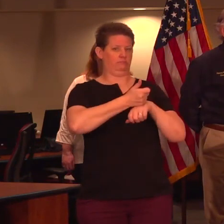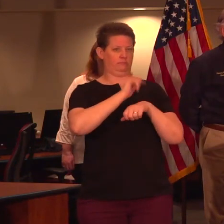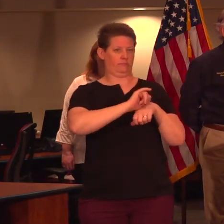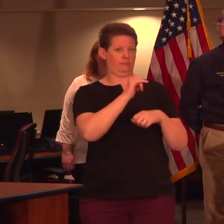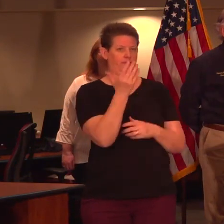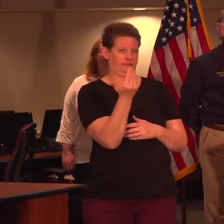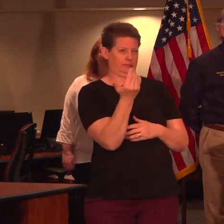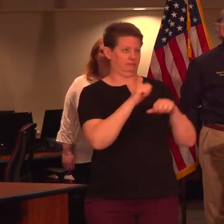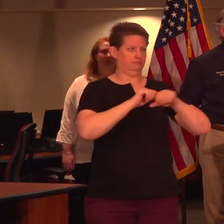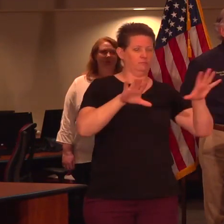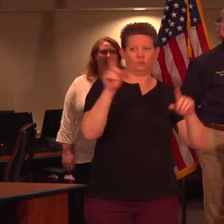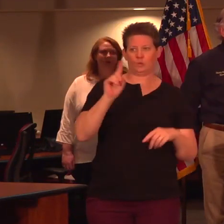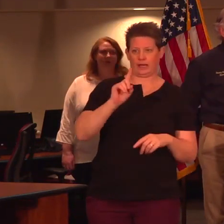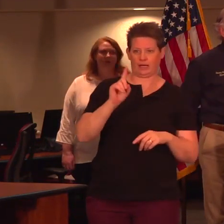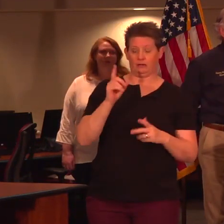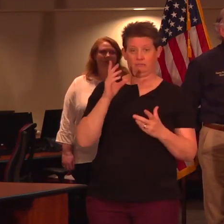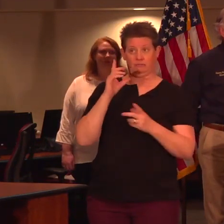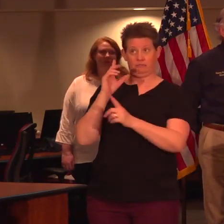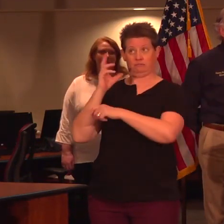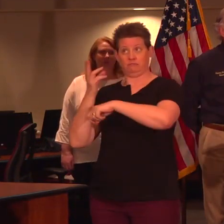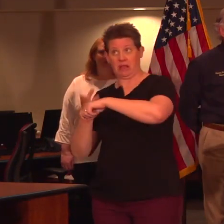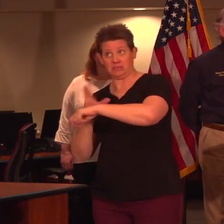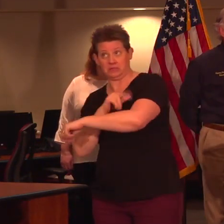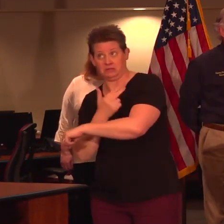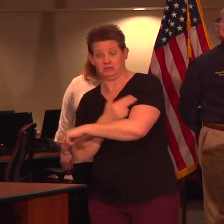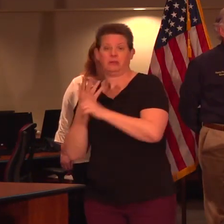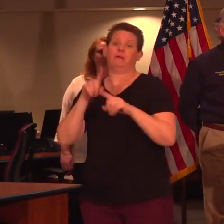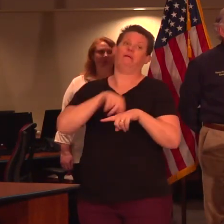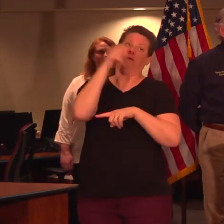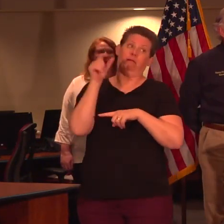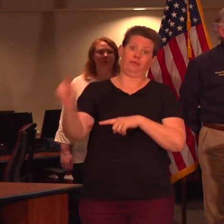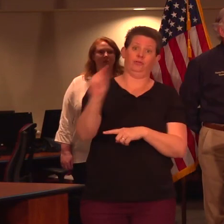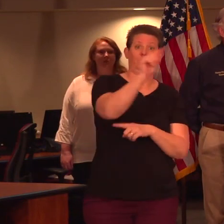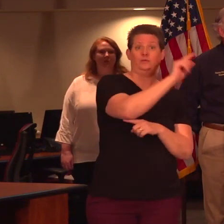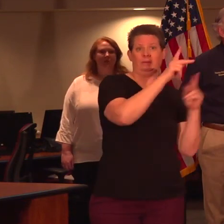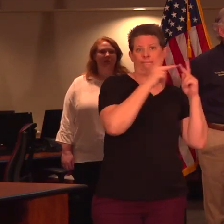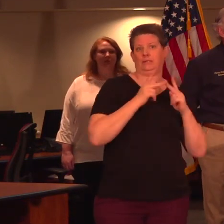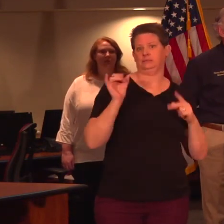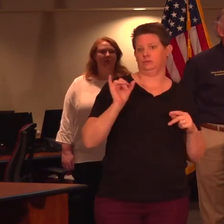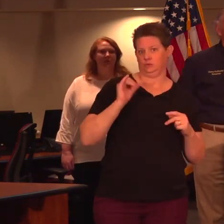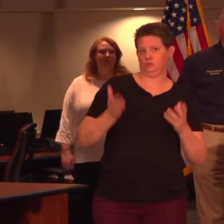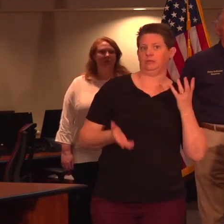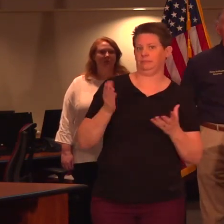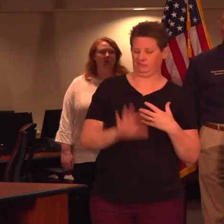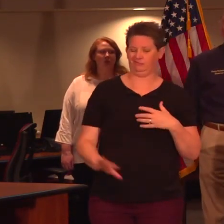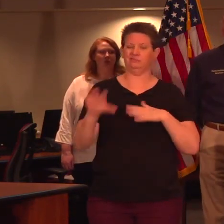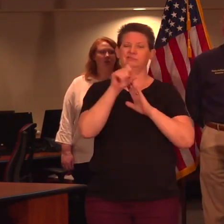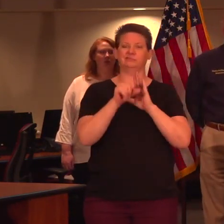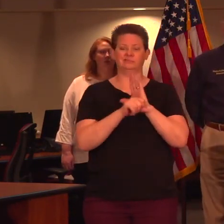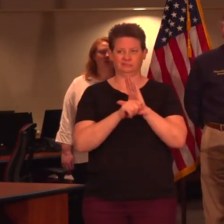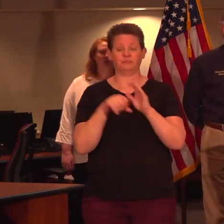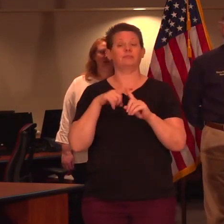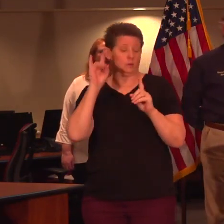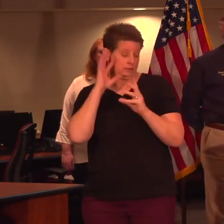kits, and may not be just hospitals, but other strategically located facilities or institutions around the state. But